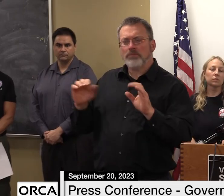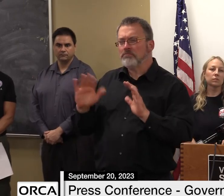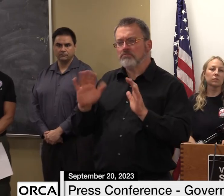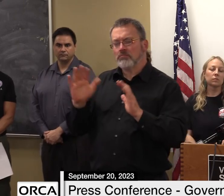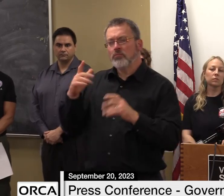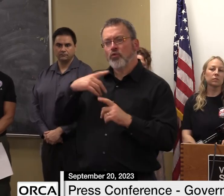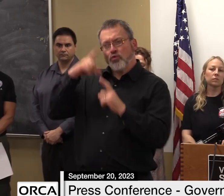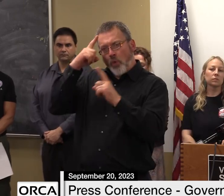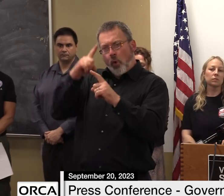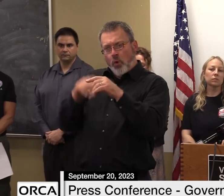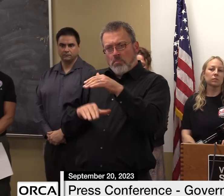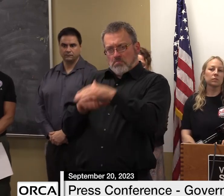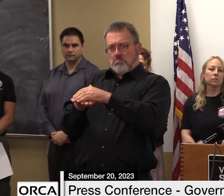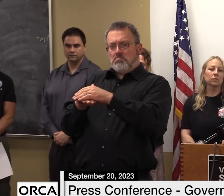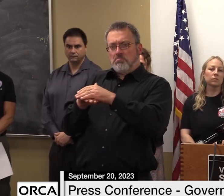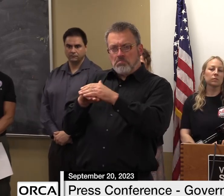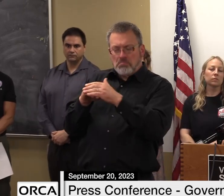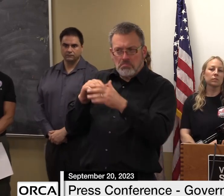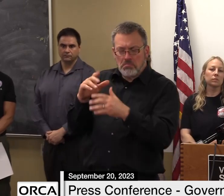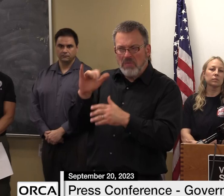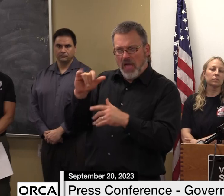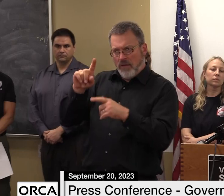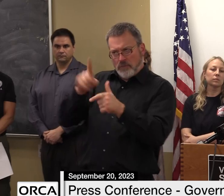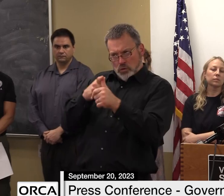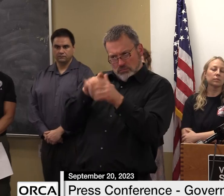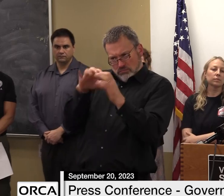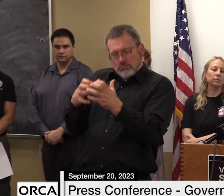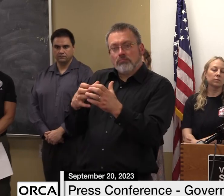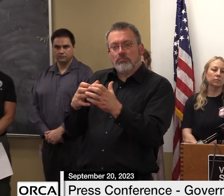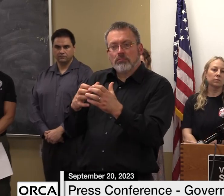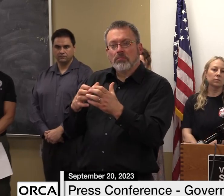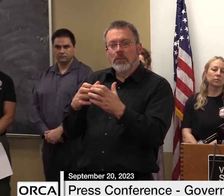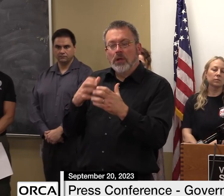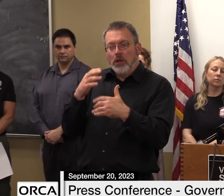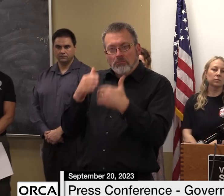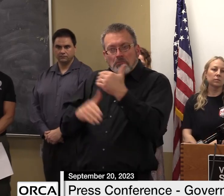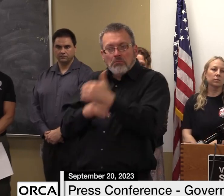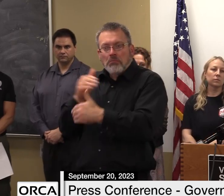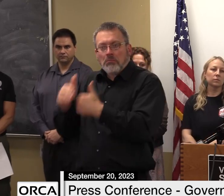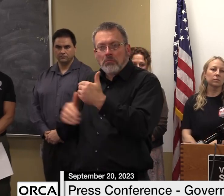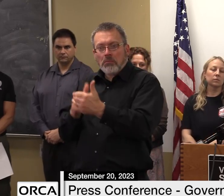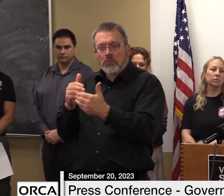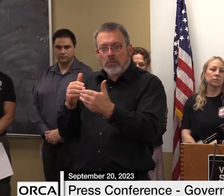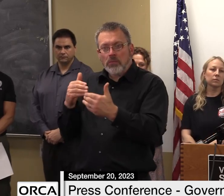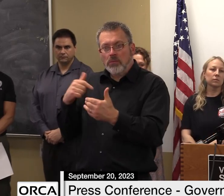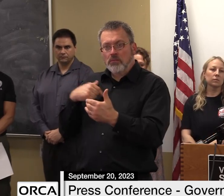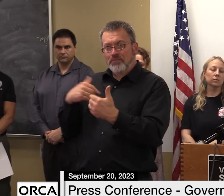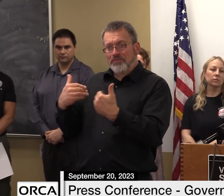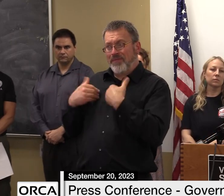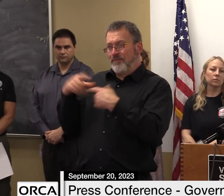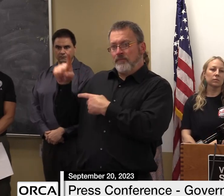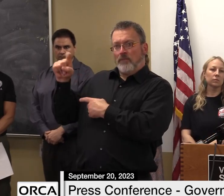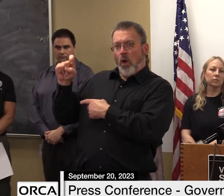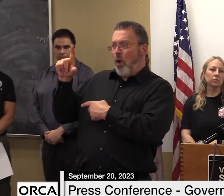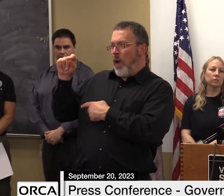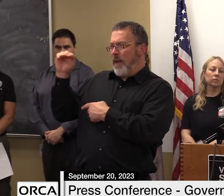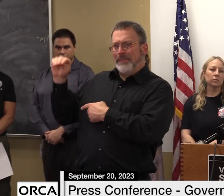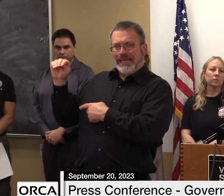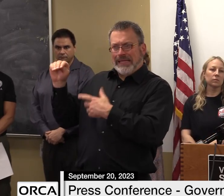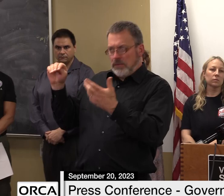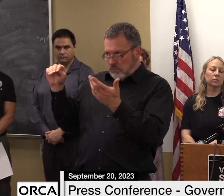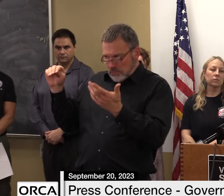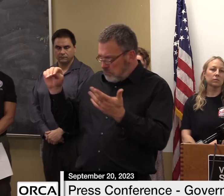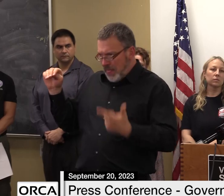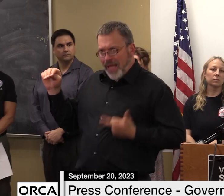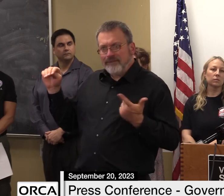phase. Now that we know that there's that $120 million of unmet need. This